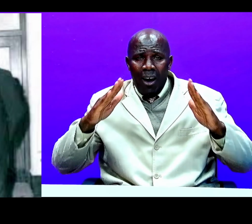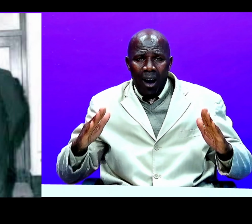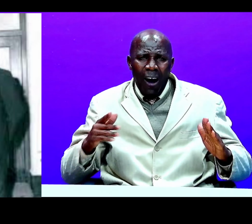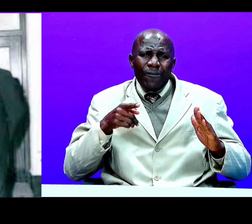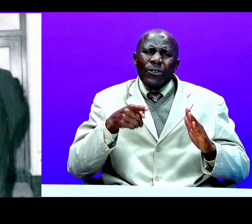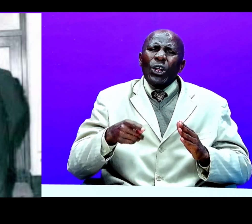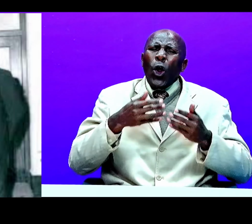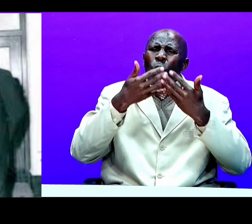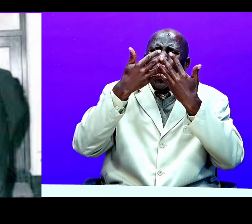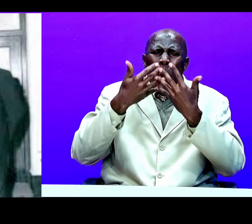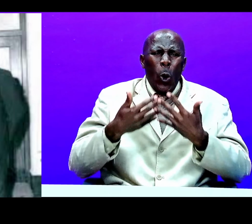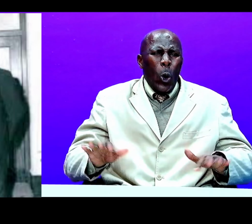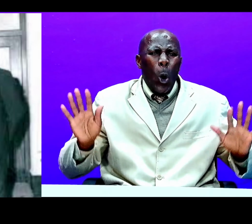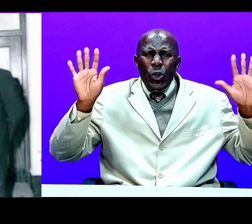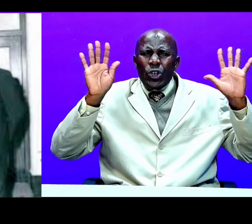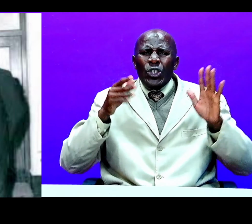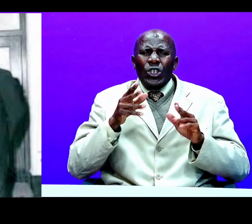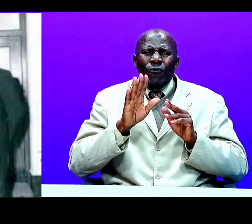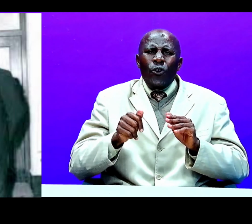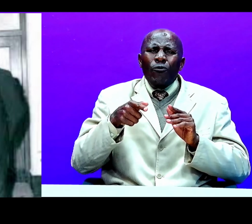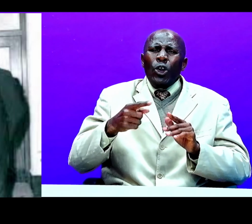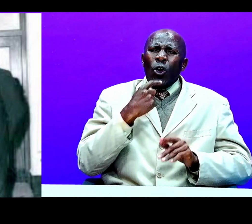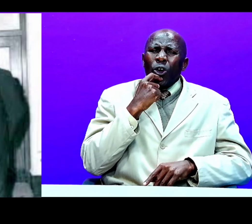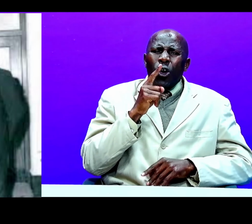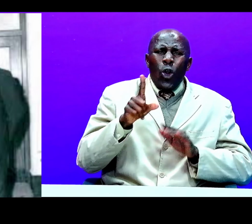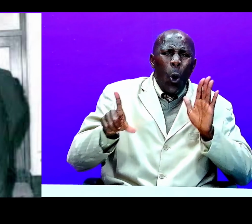the dead of the night.